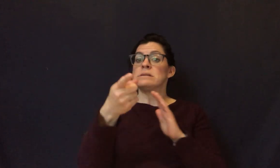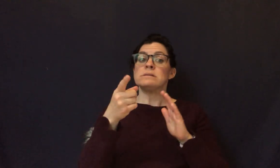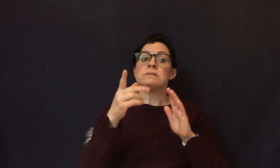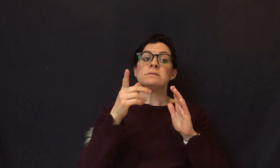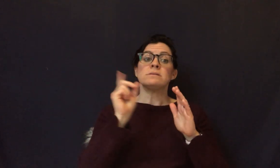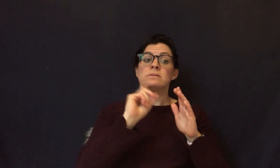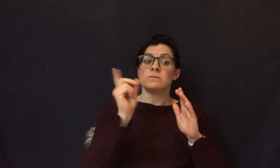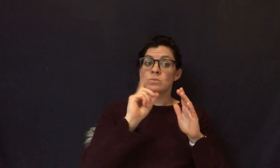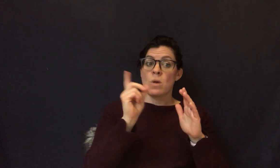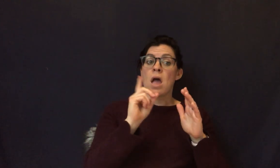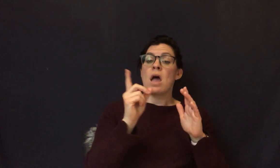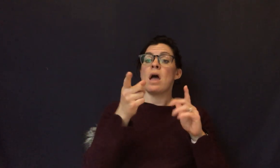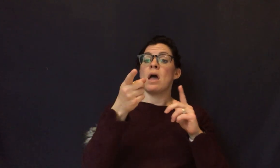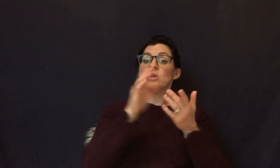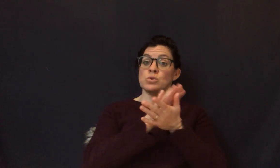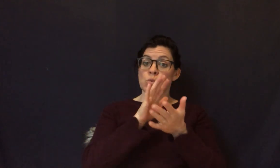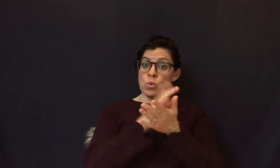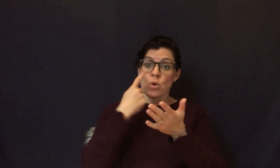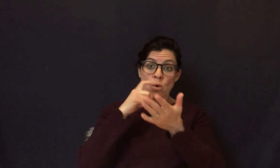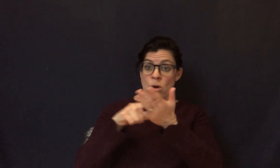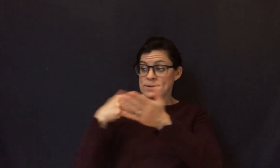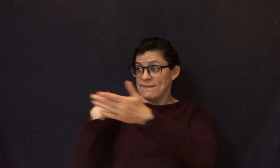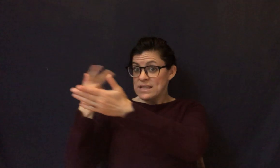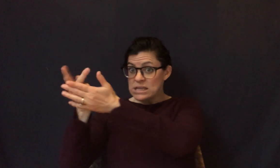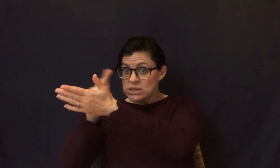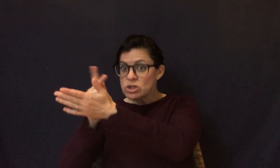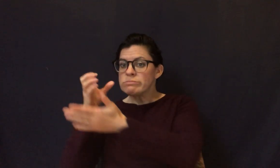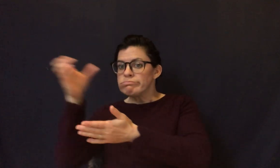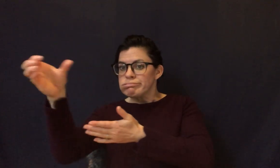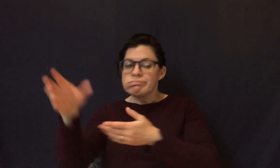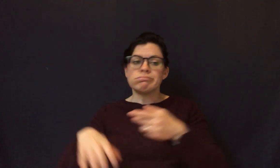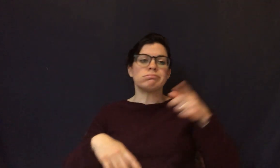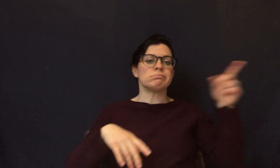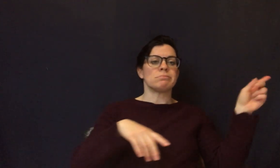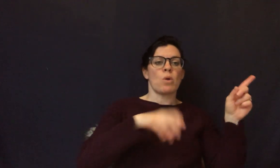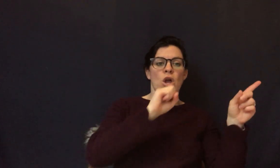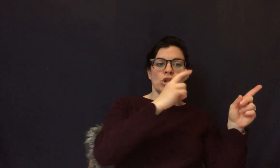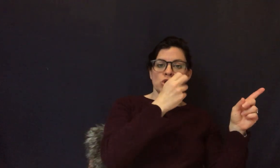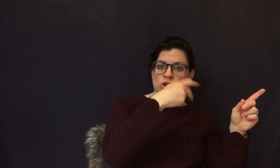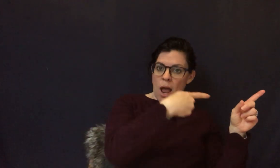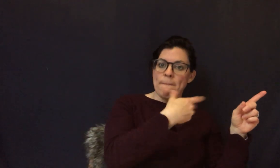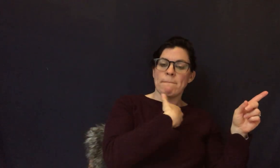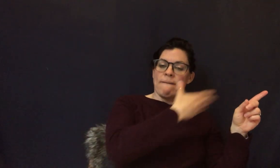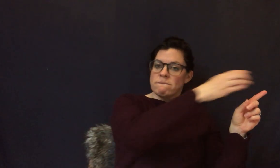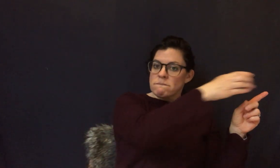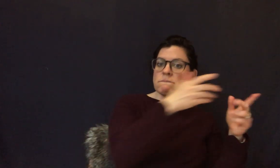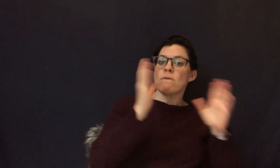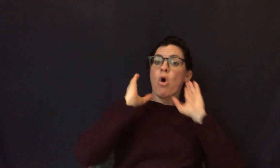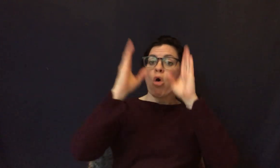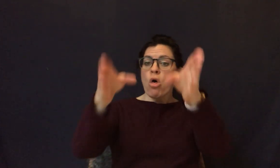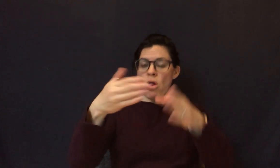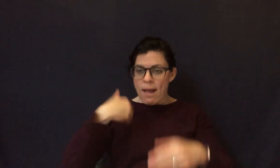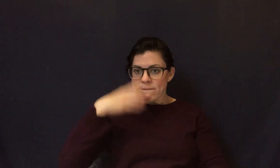are there because that way you have one 75 linear feet from both ends of the hall.